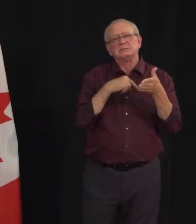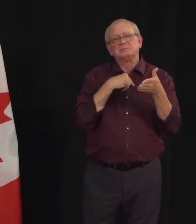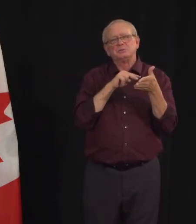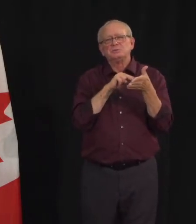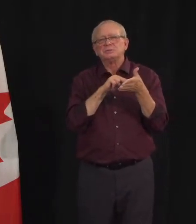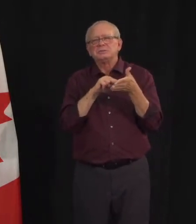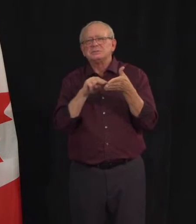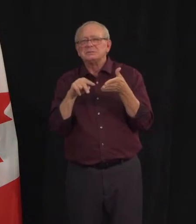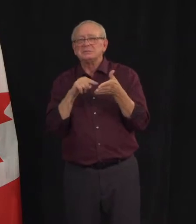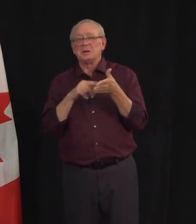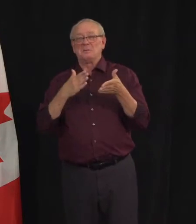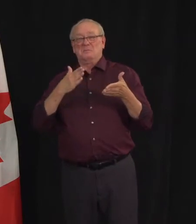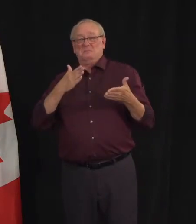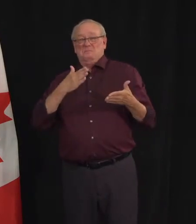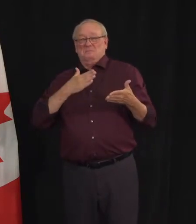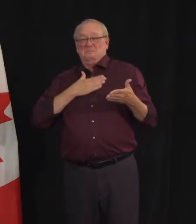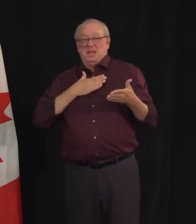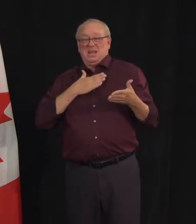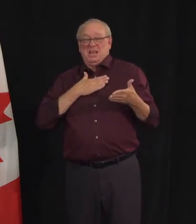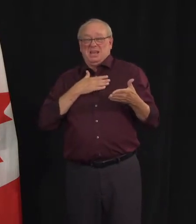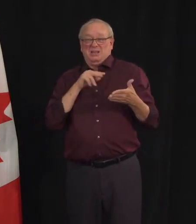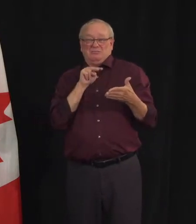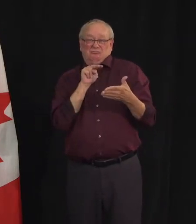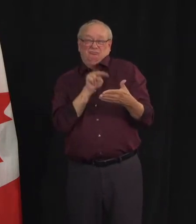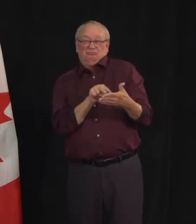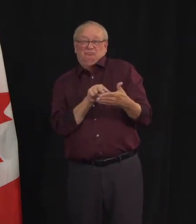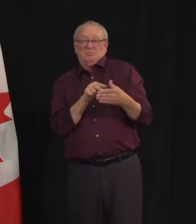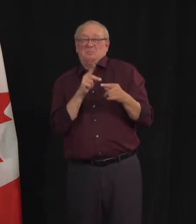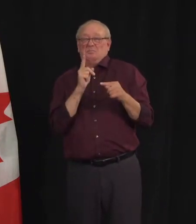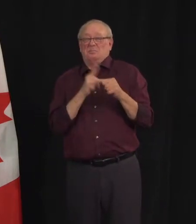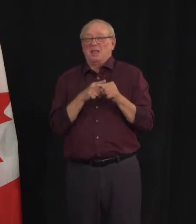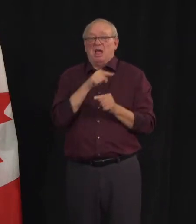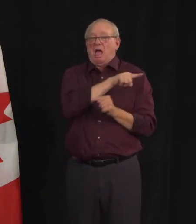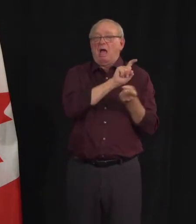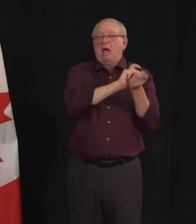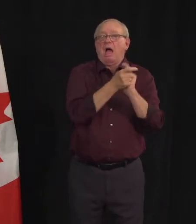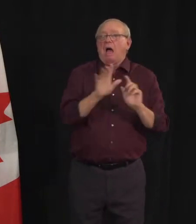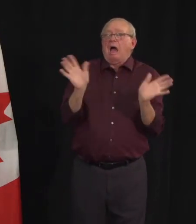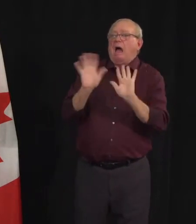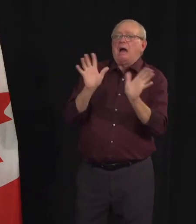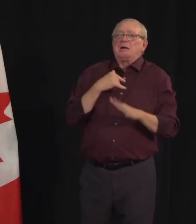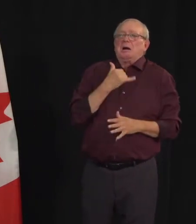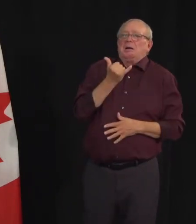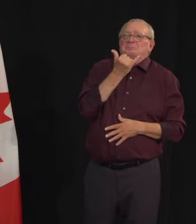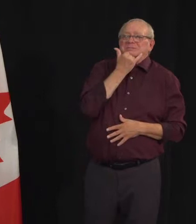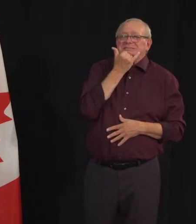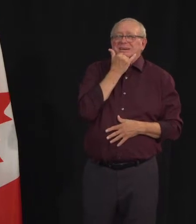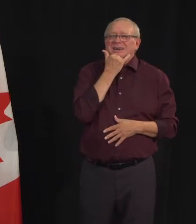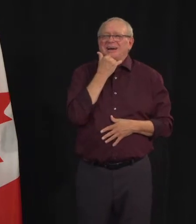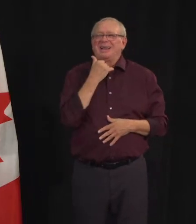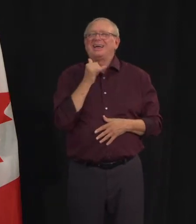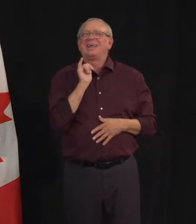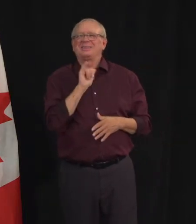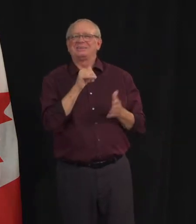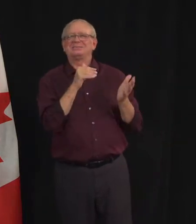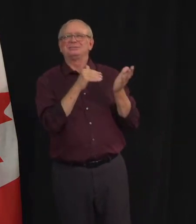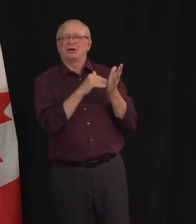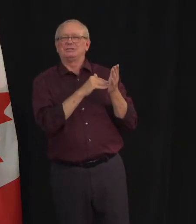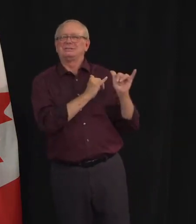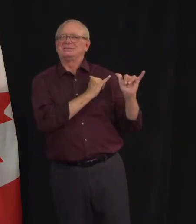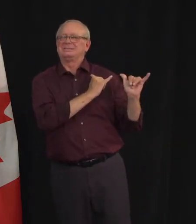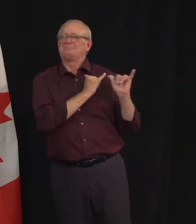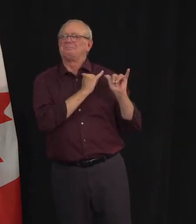and based on the correction of the author, is that her perspective would be very similar to mine. And with respect to